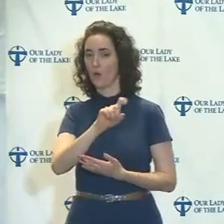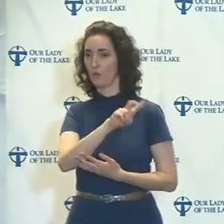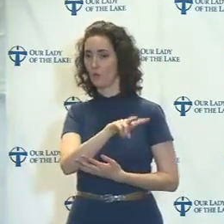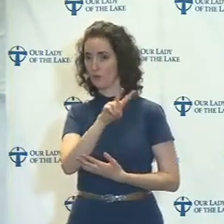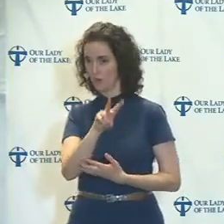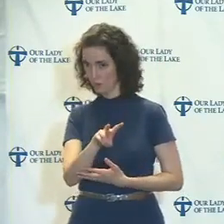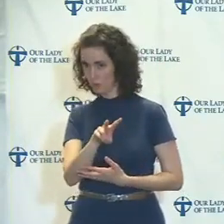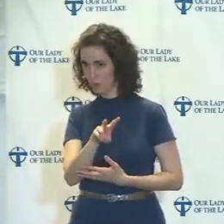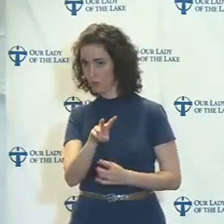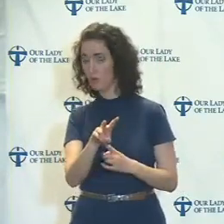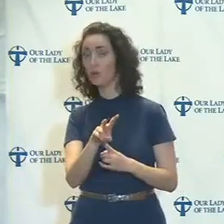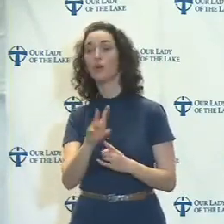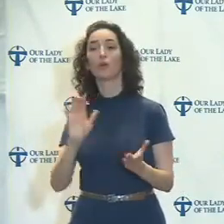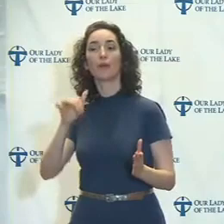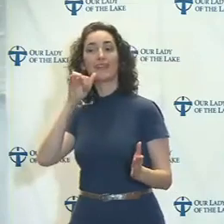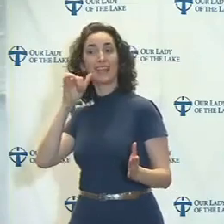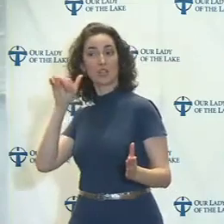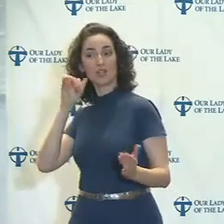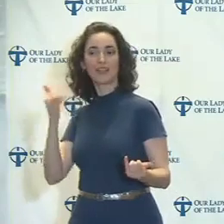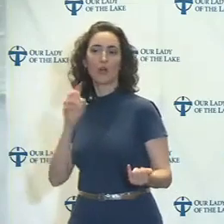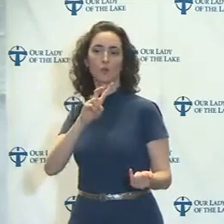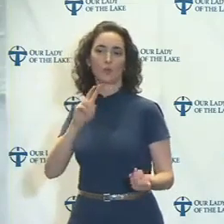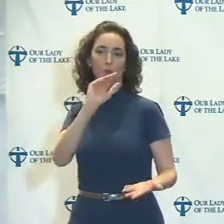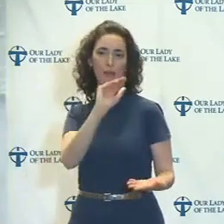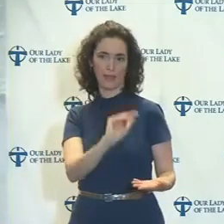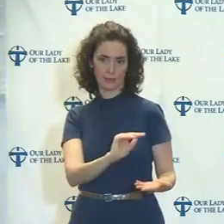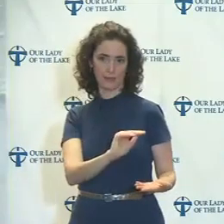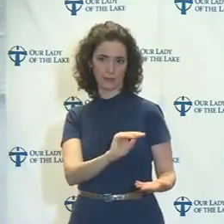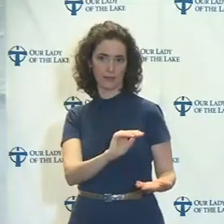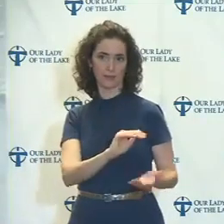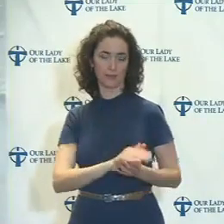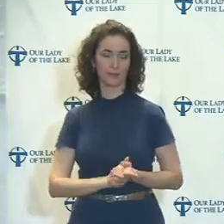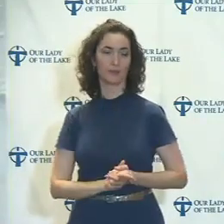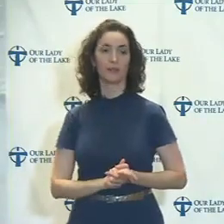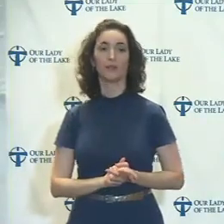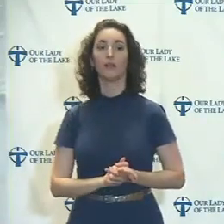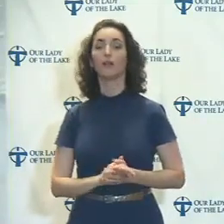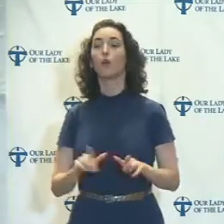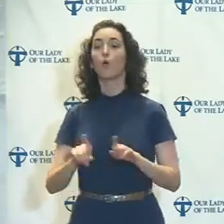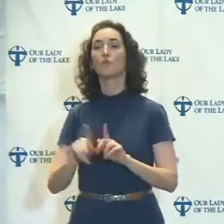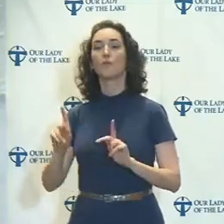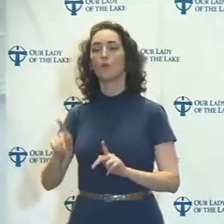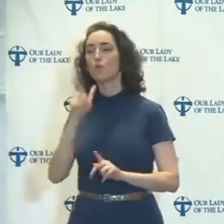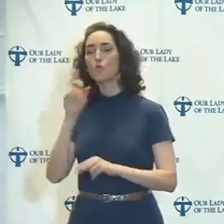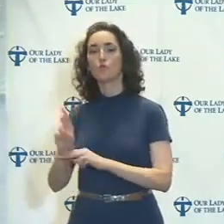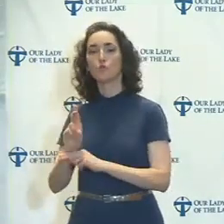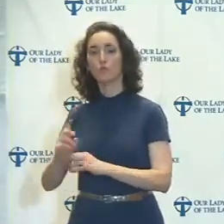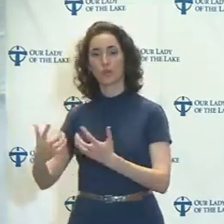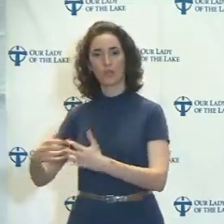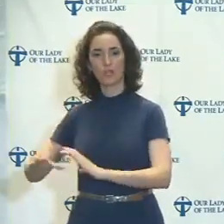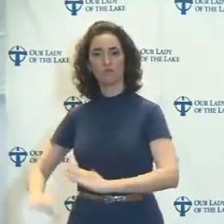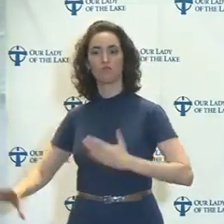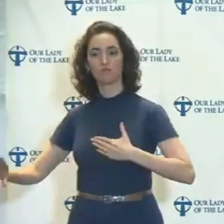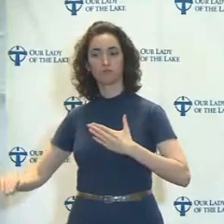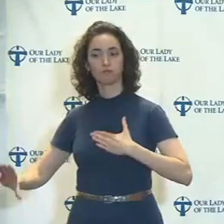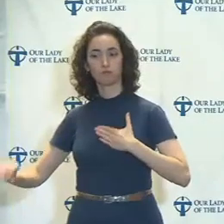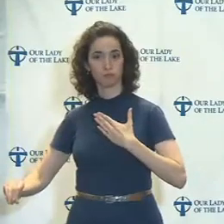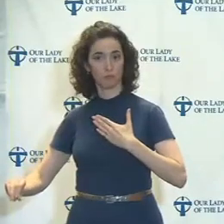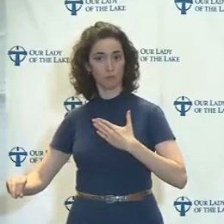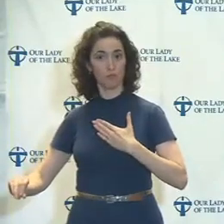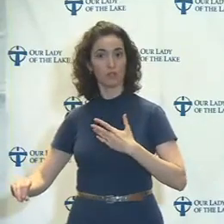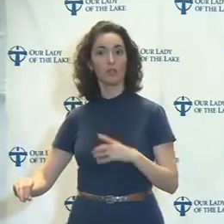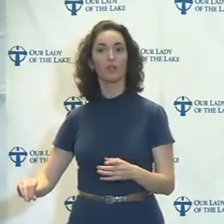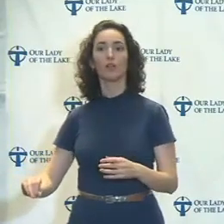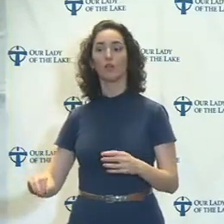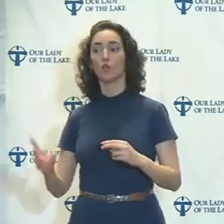1,122. That is down 22 from yesterday. And mechanical ventilator usage is up by 2, and we currently